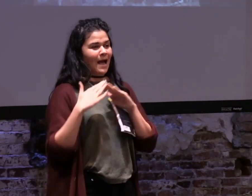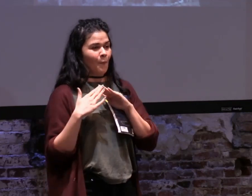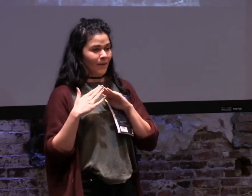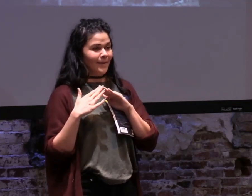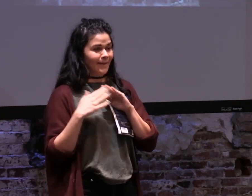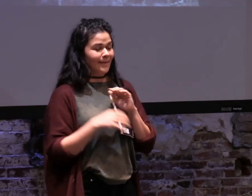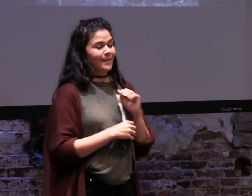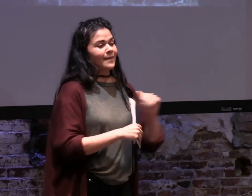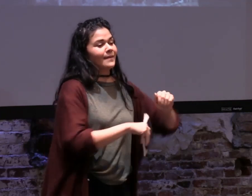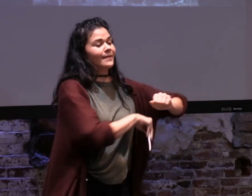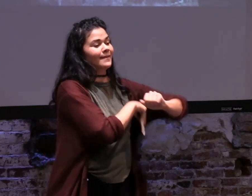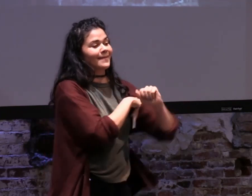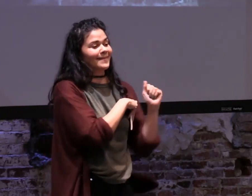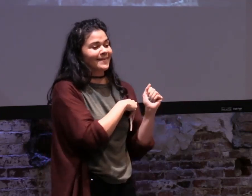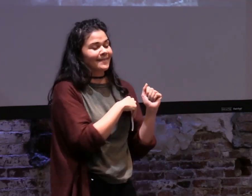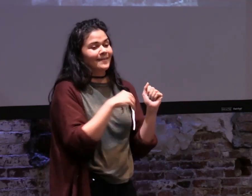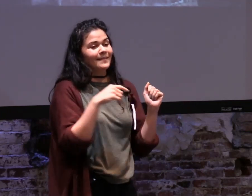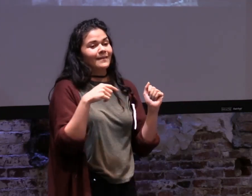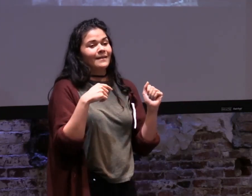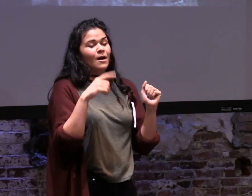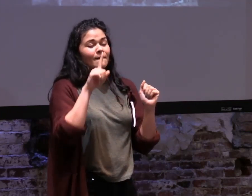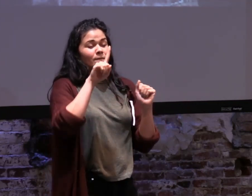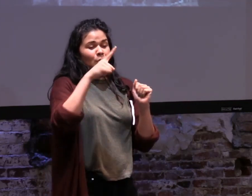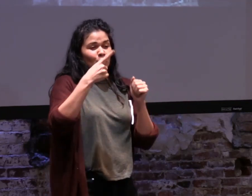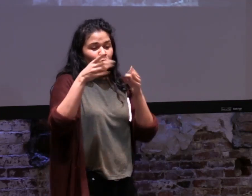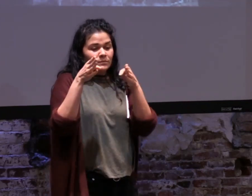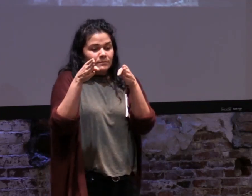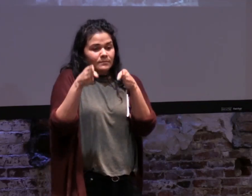Mm-hmm. And this is a script of our town.